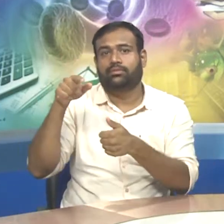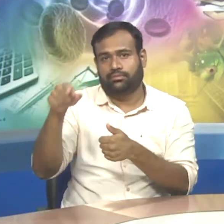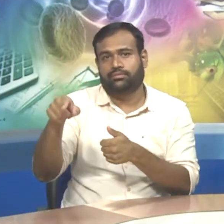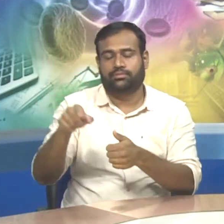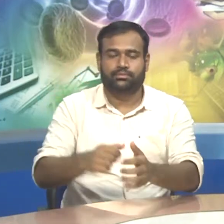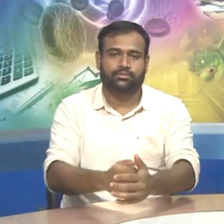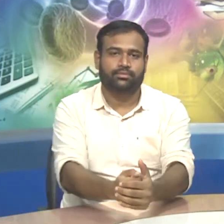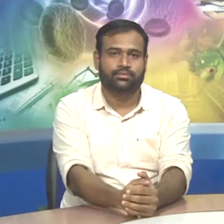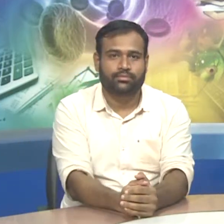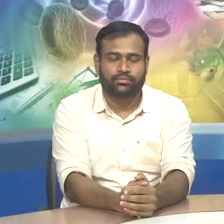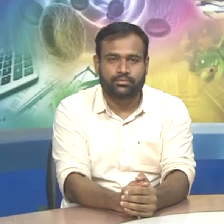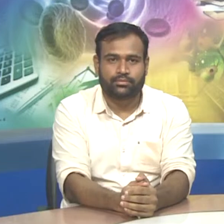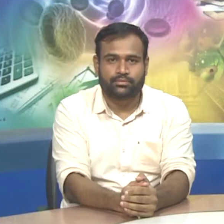system.